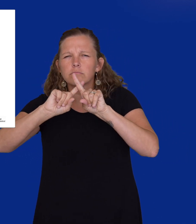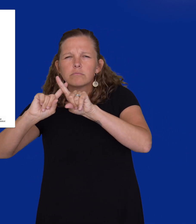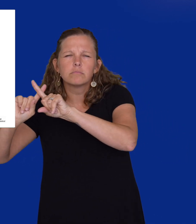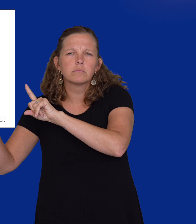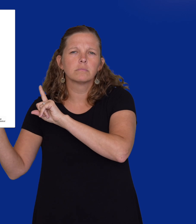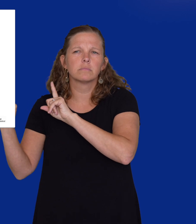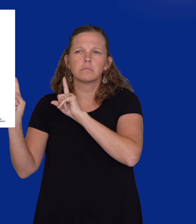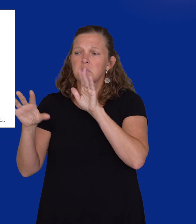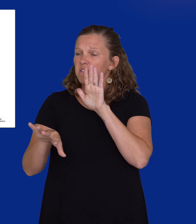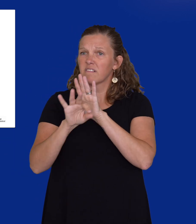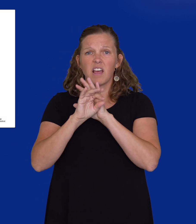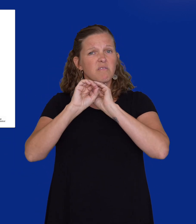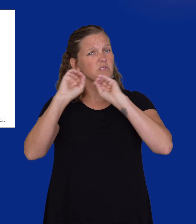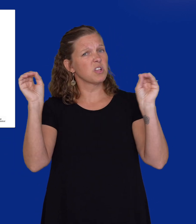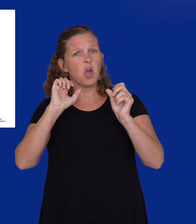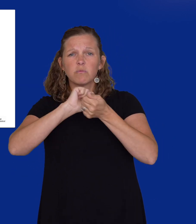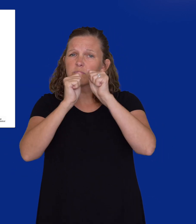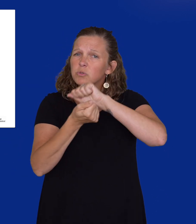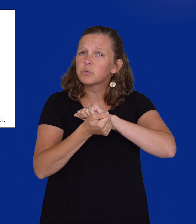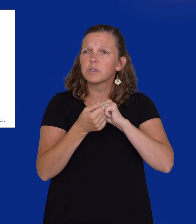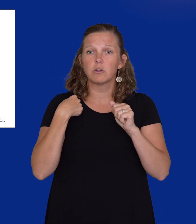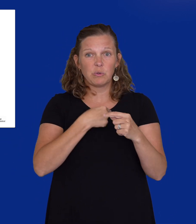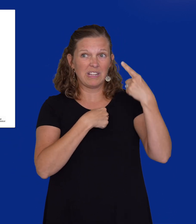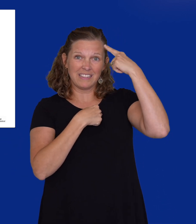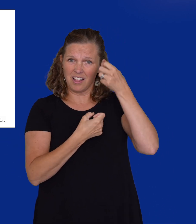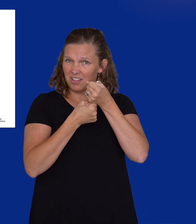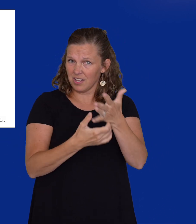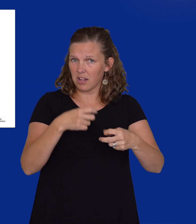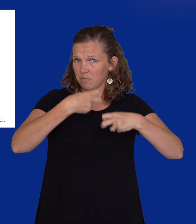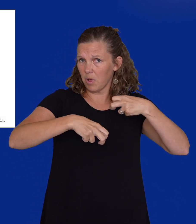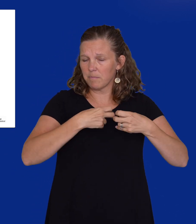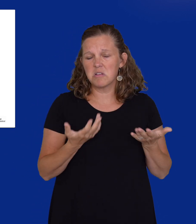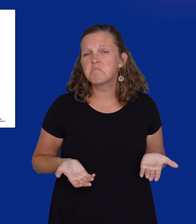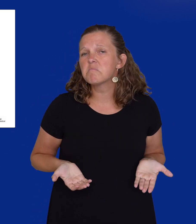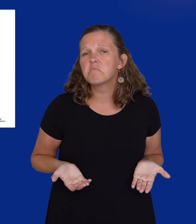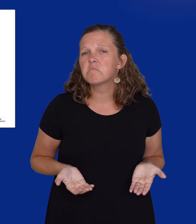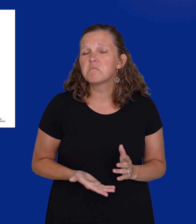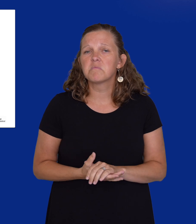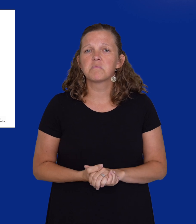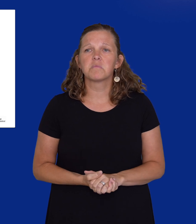the genome and didn't find any changes that we think are causing problems.